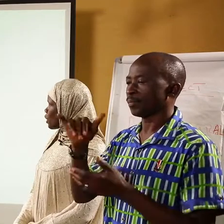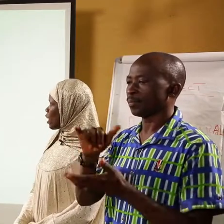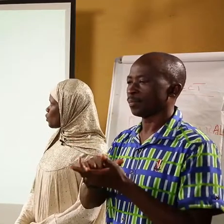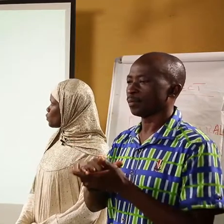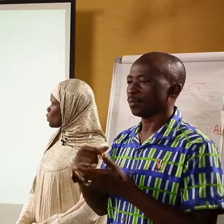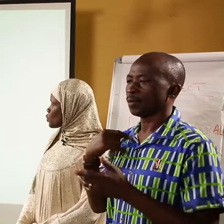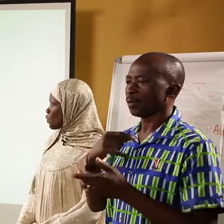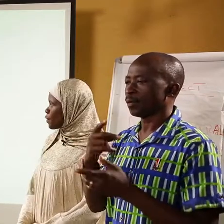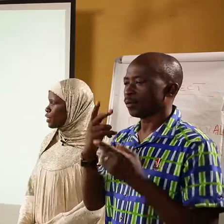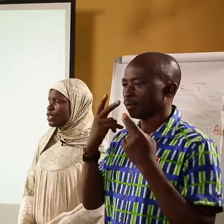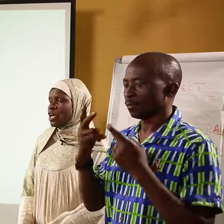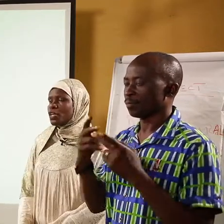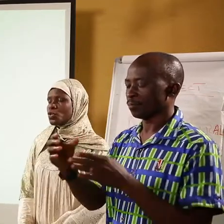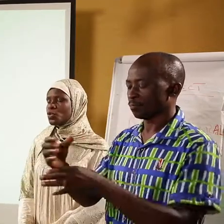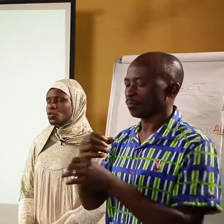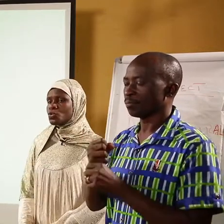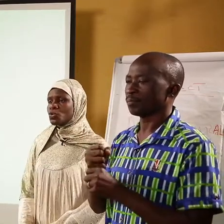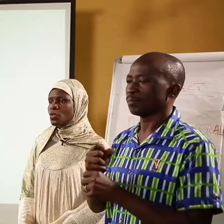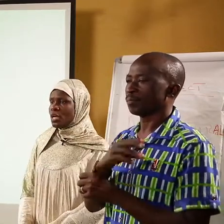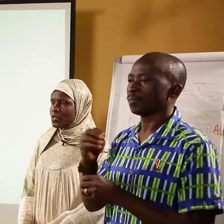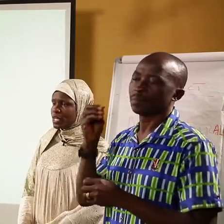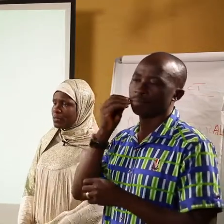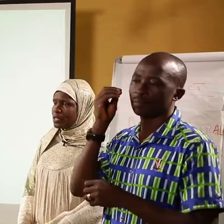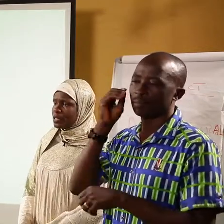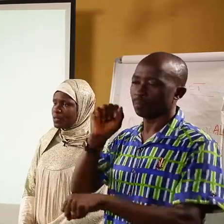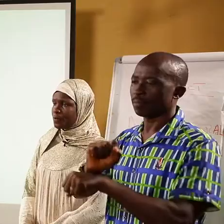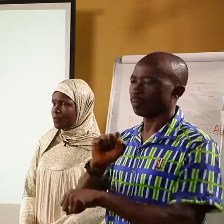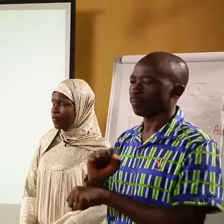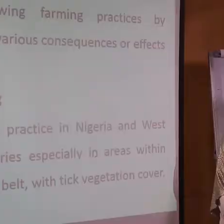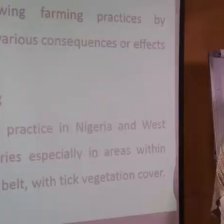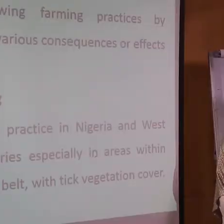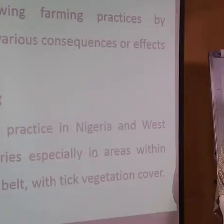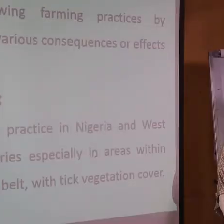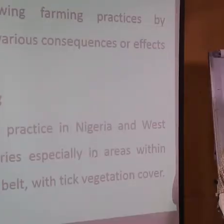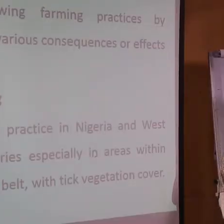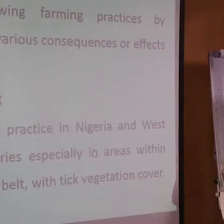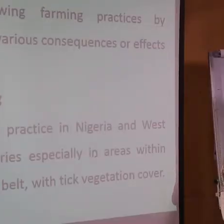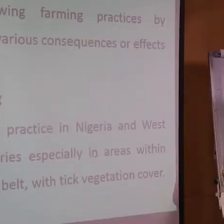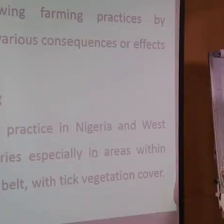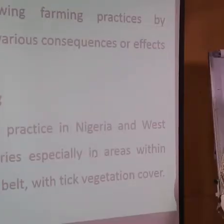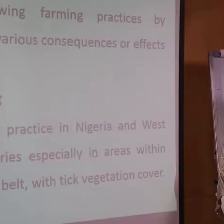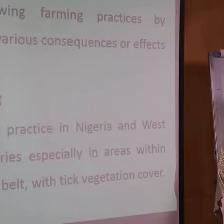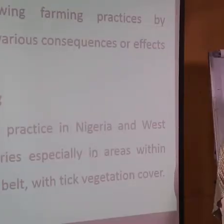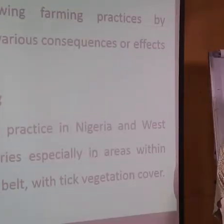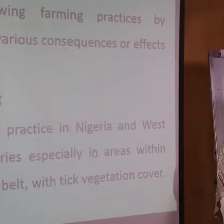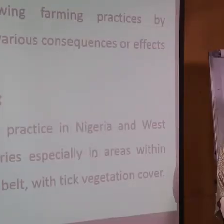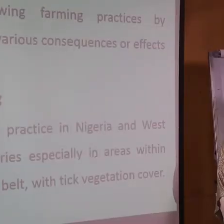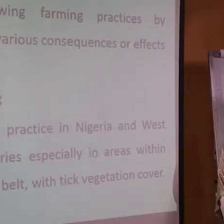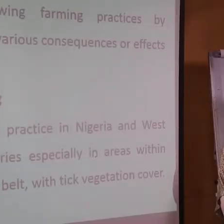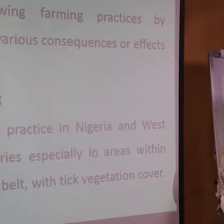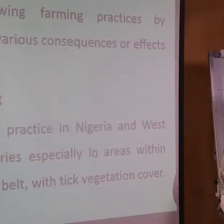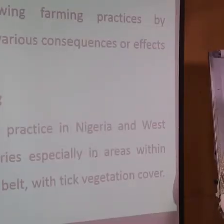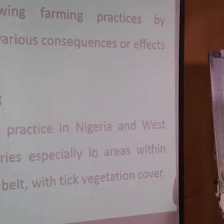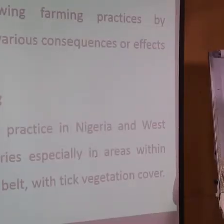we move to the summary and we go to assignment. The following farming practices by farmers